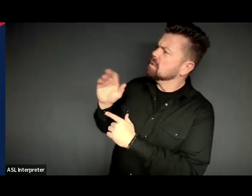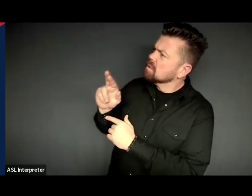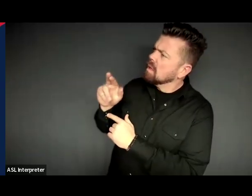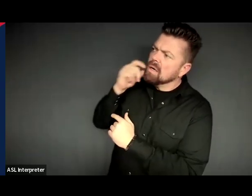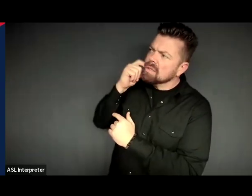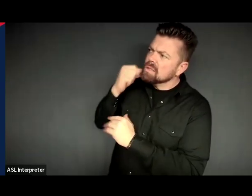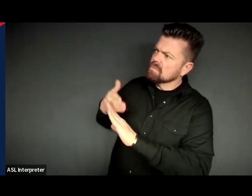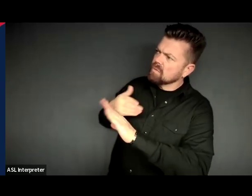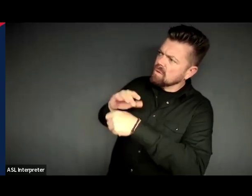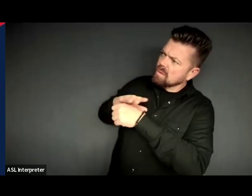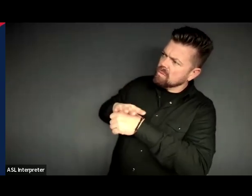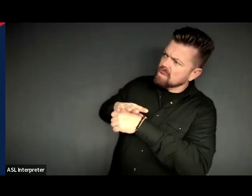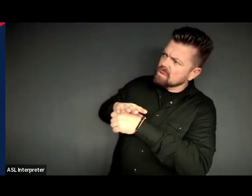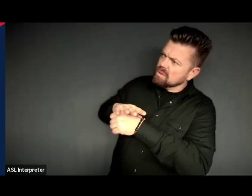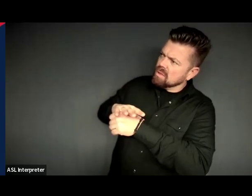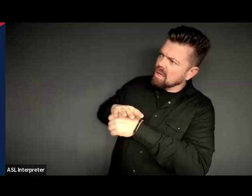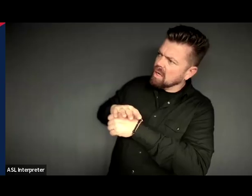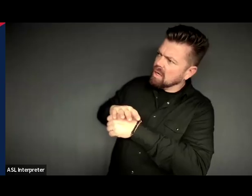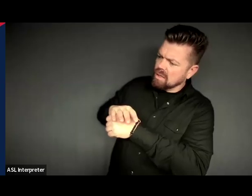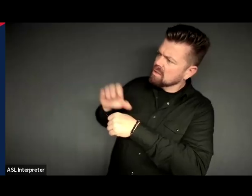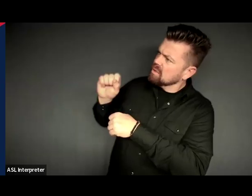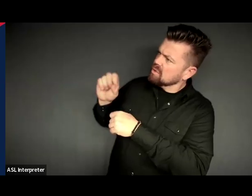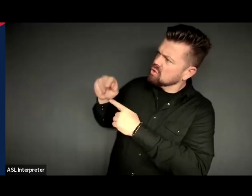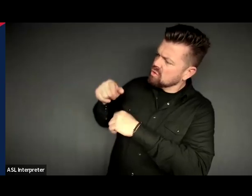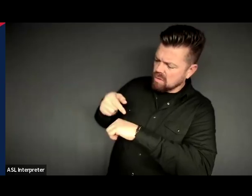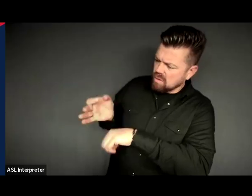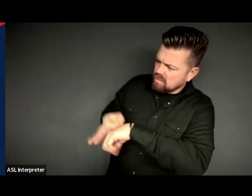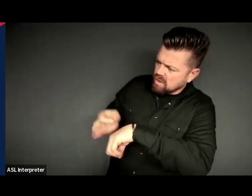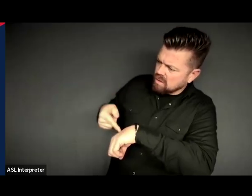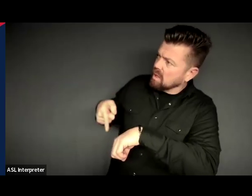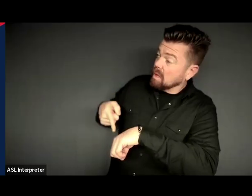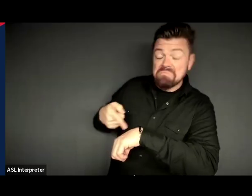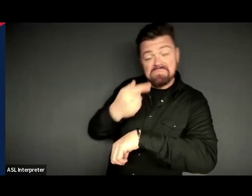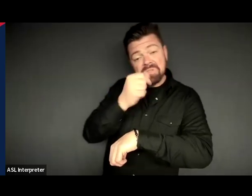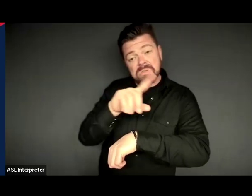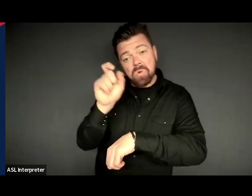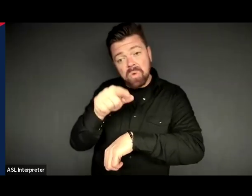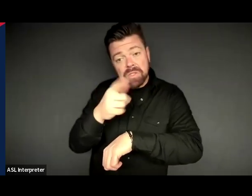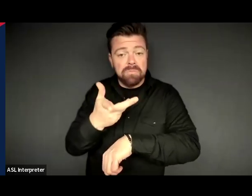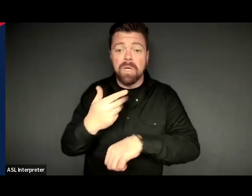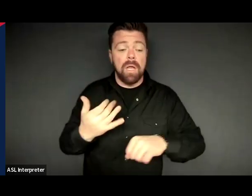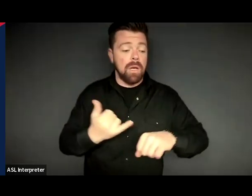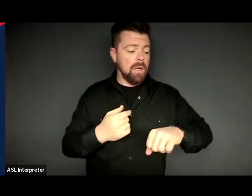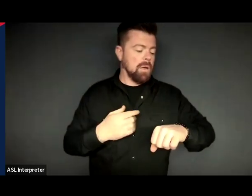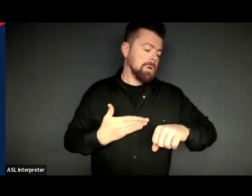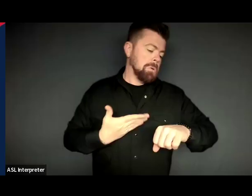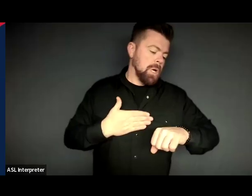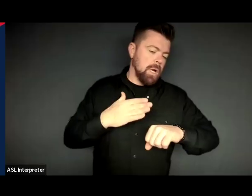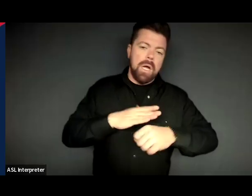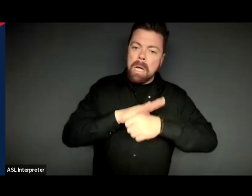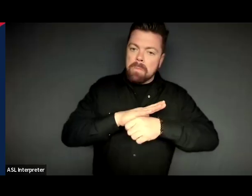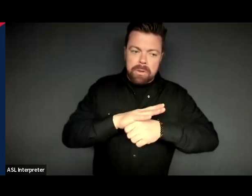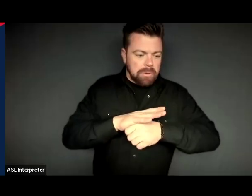previous pressure sore? And that is a very interesting question because people think, okay, now my pressure injury